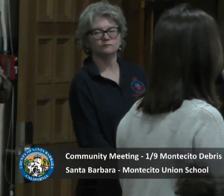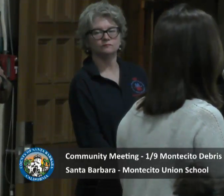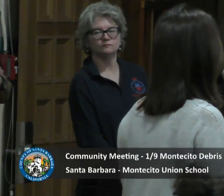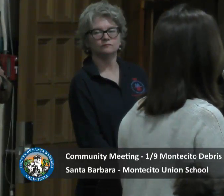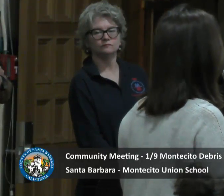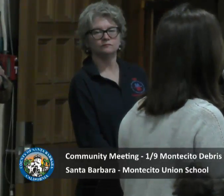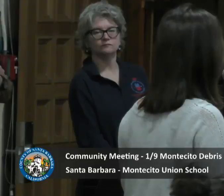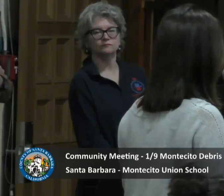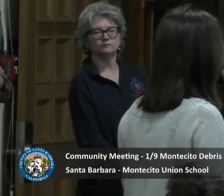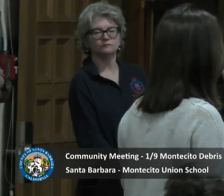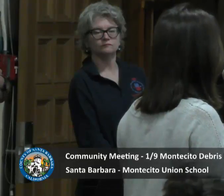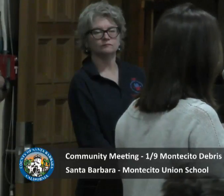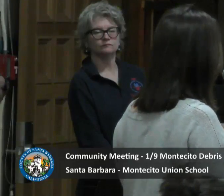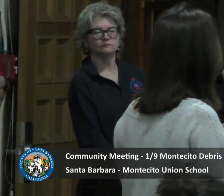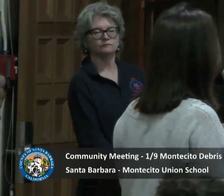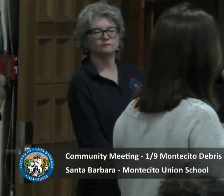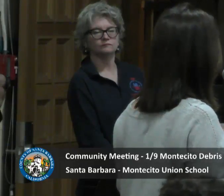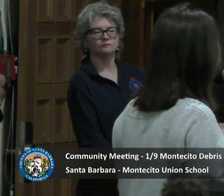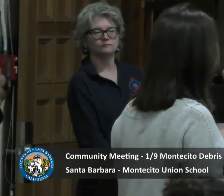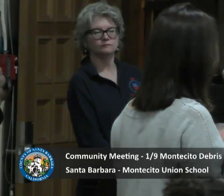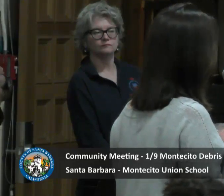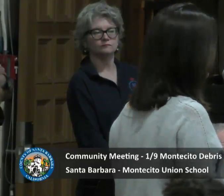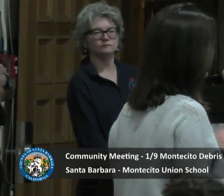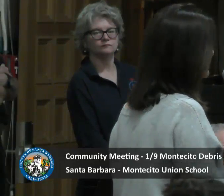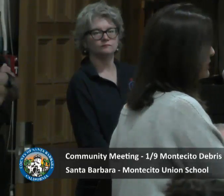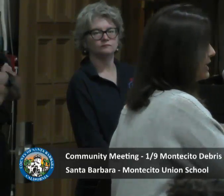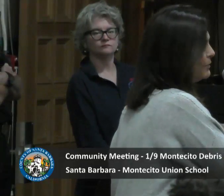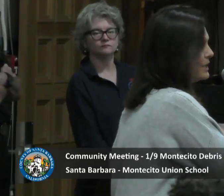all okay to